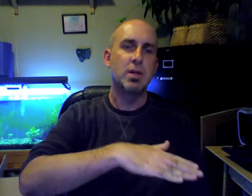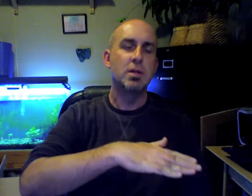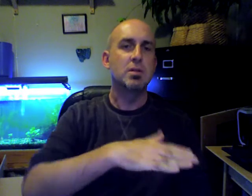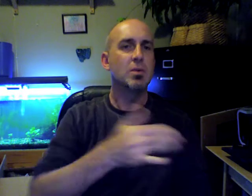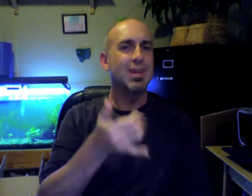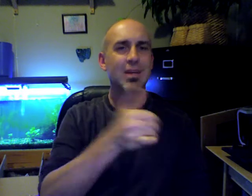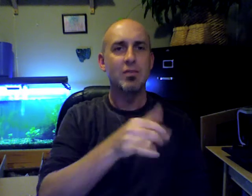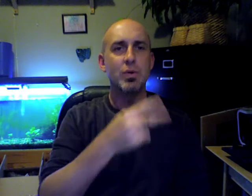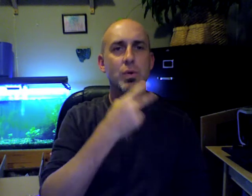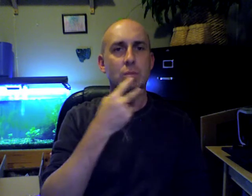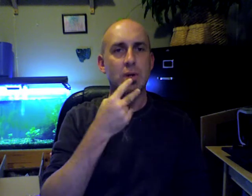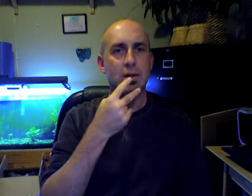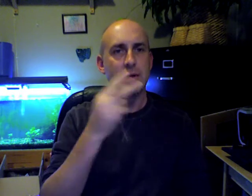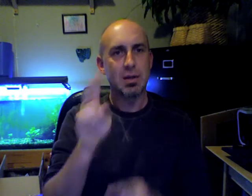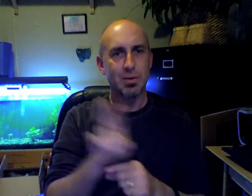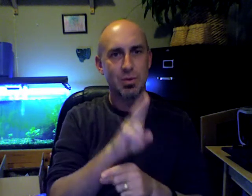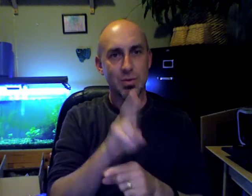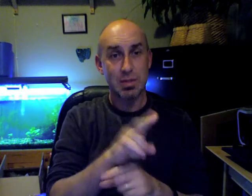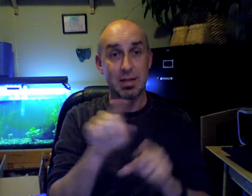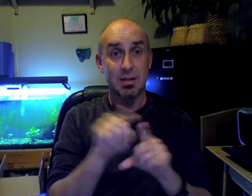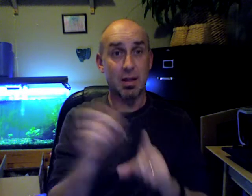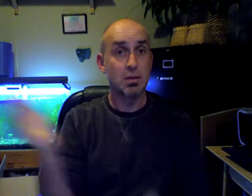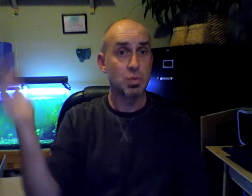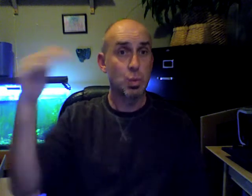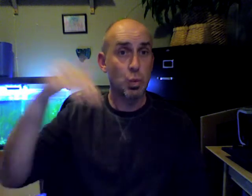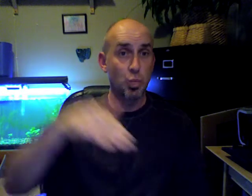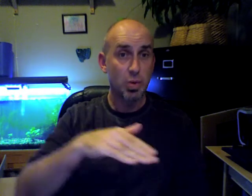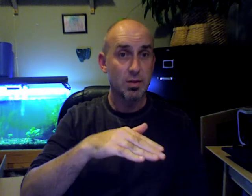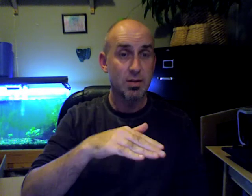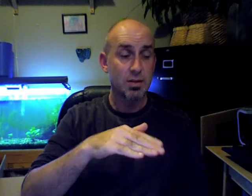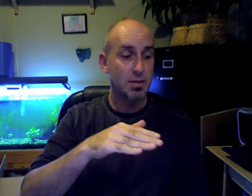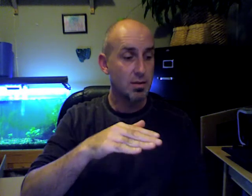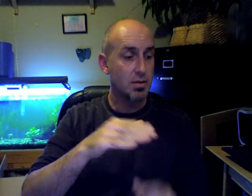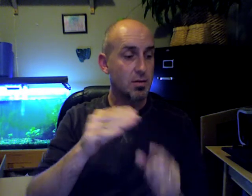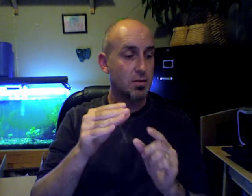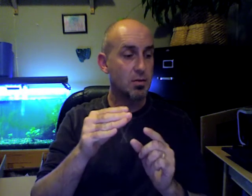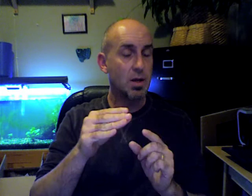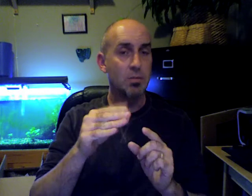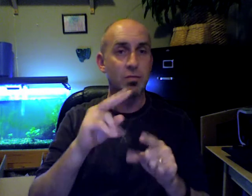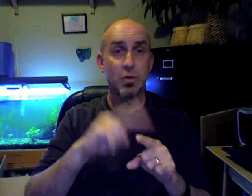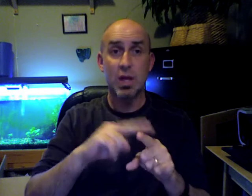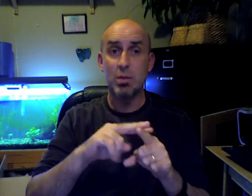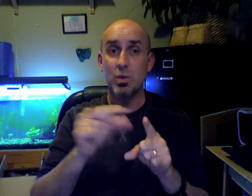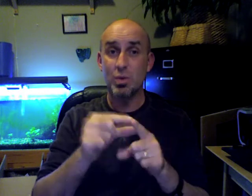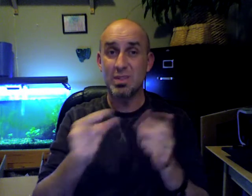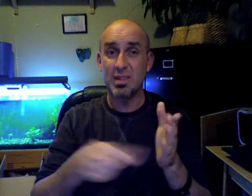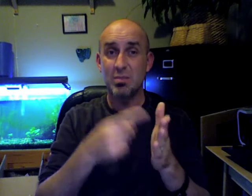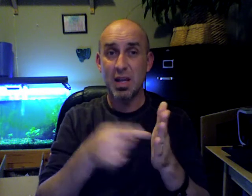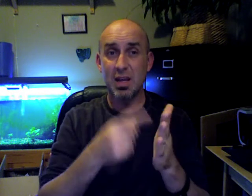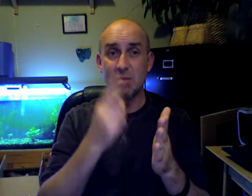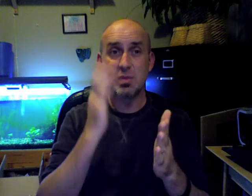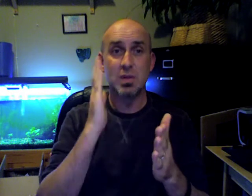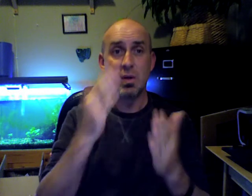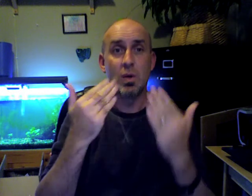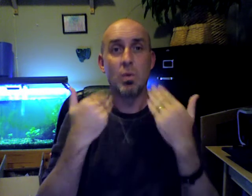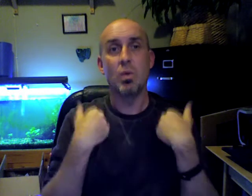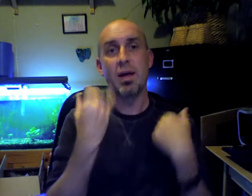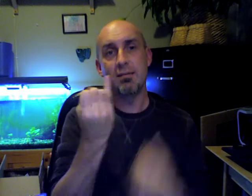So any verb that you're using, like swoop, the vocabulary word sometimes will have